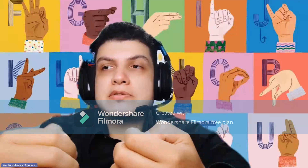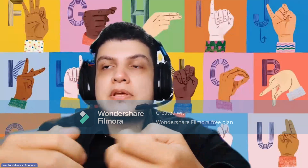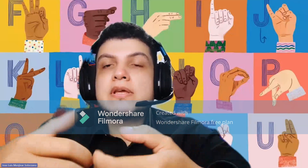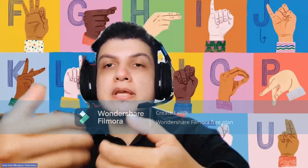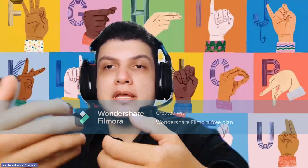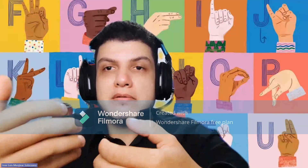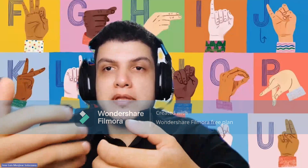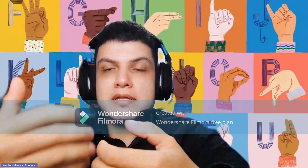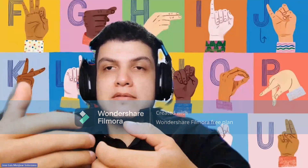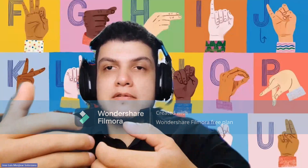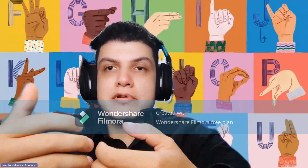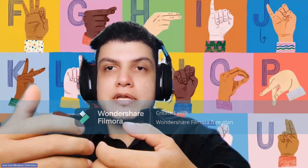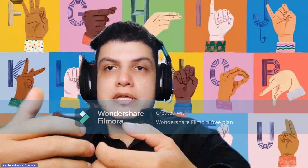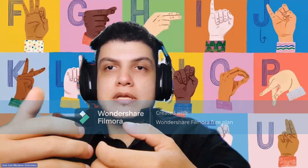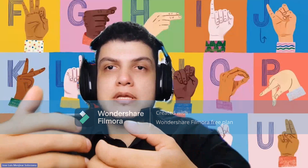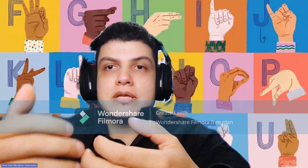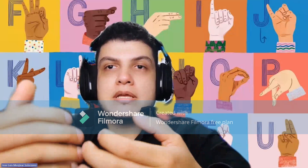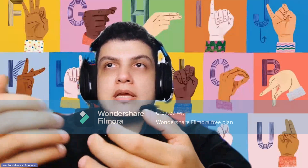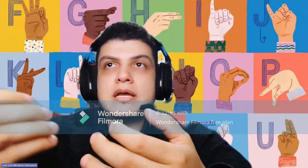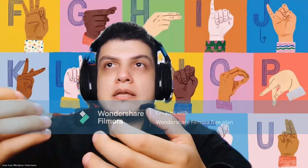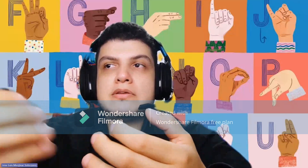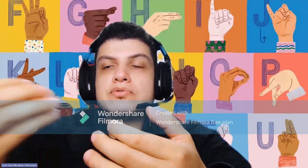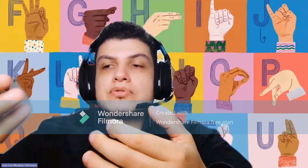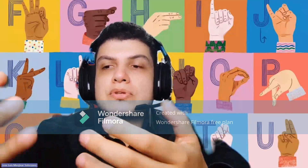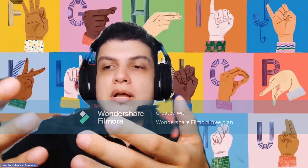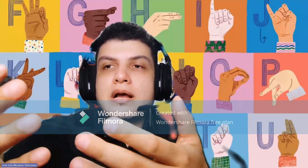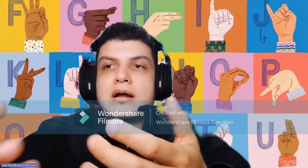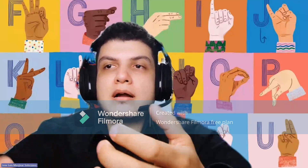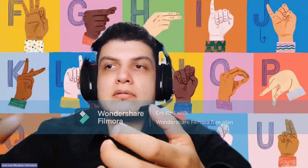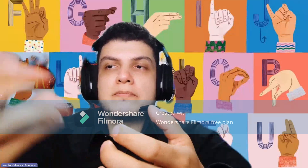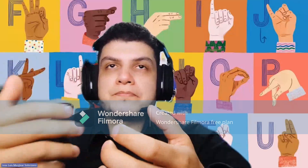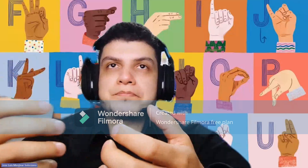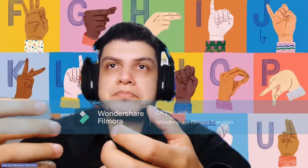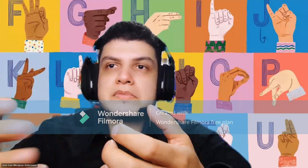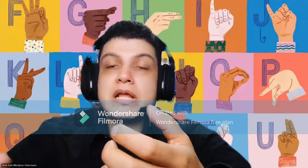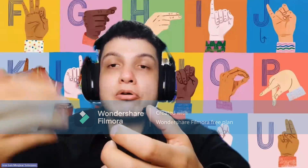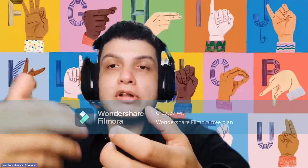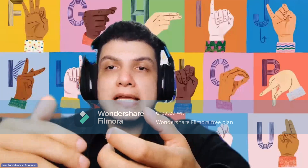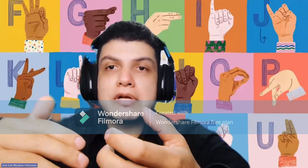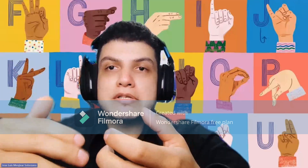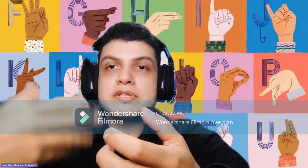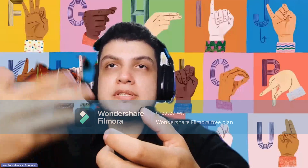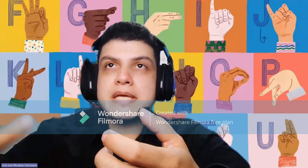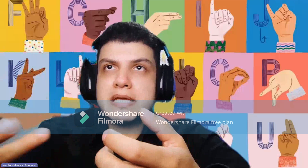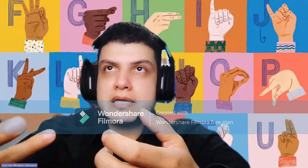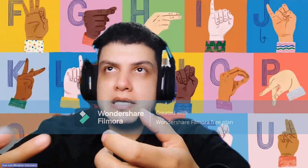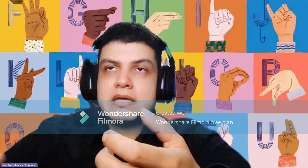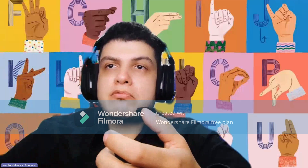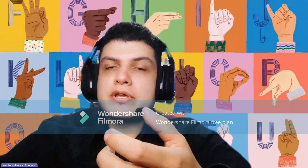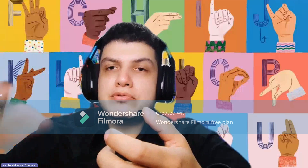communication. Even if we use our language to speak, we